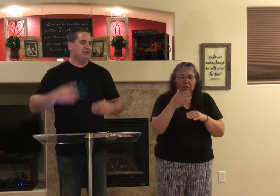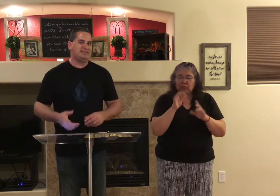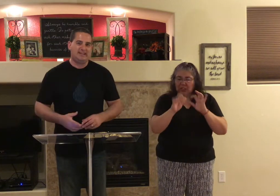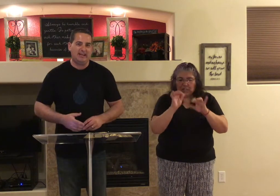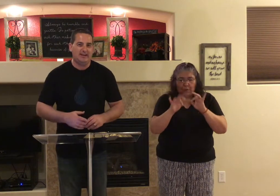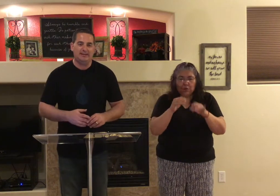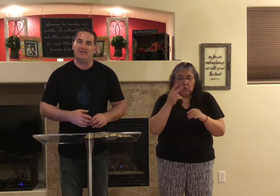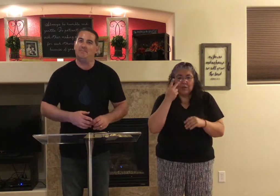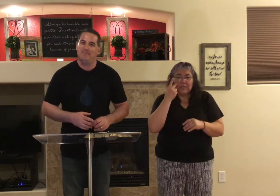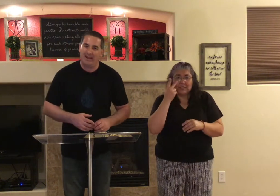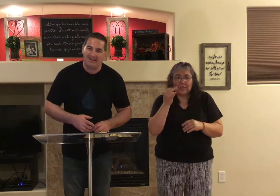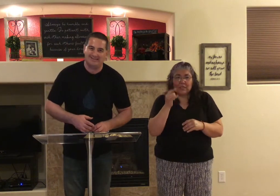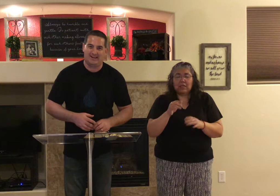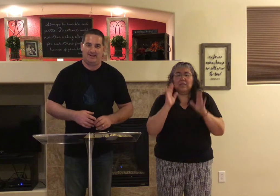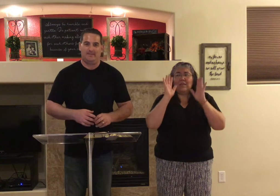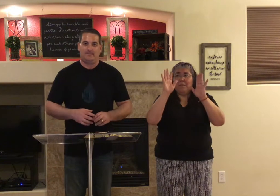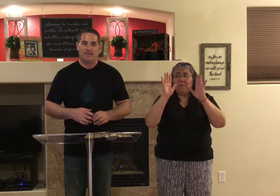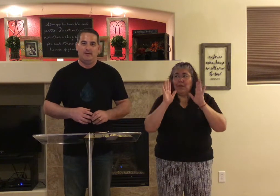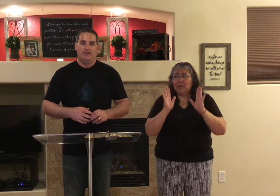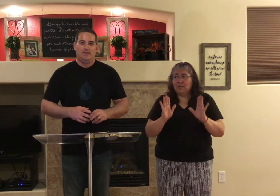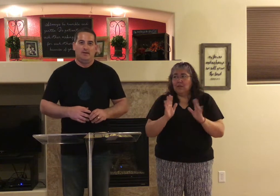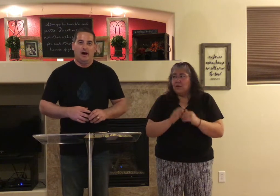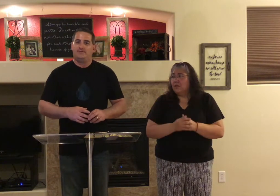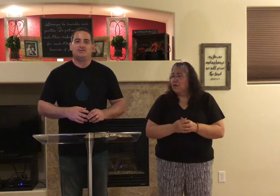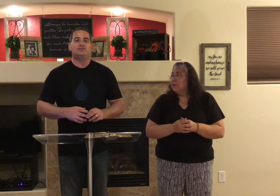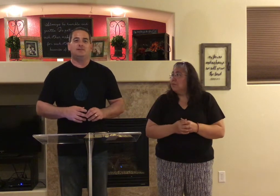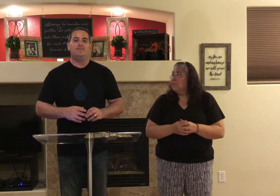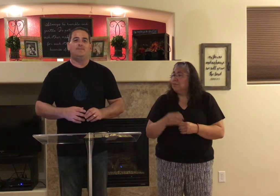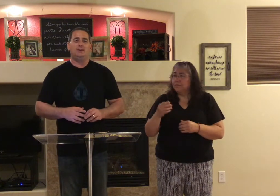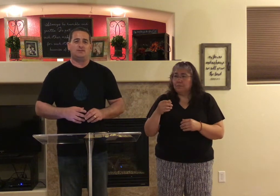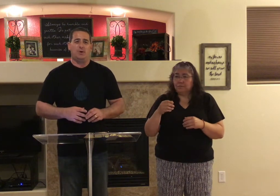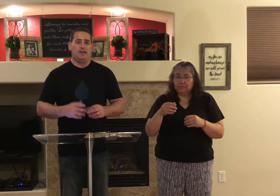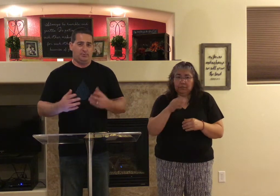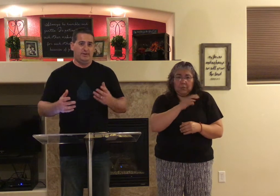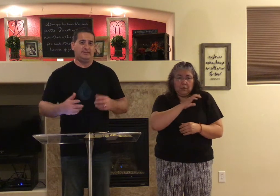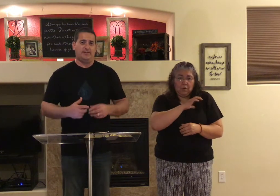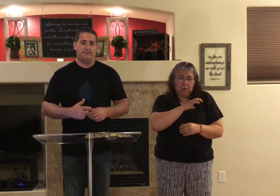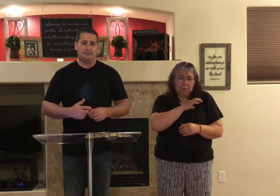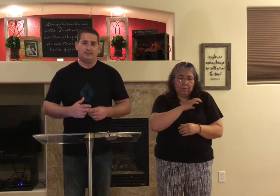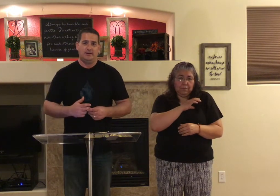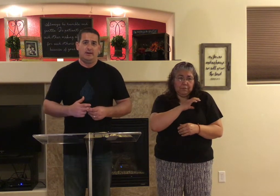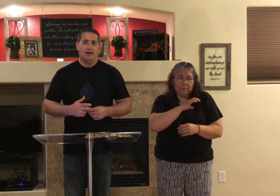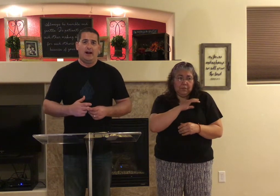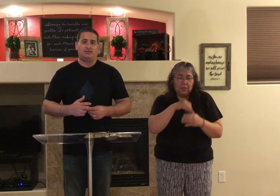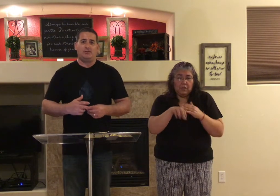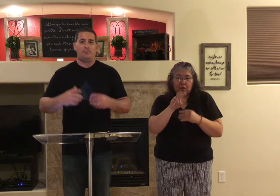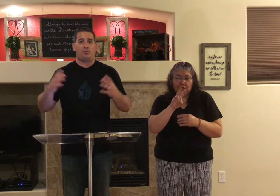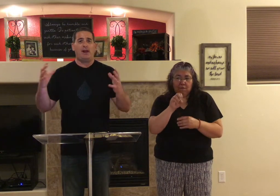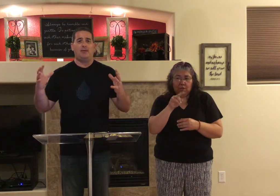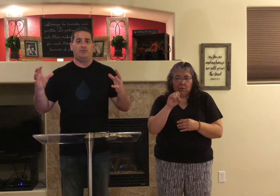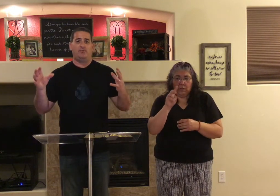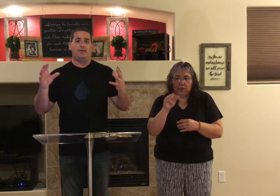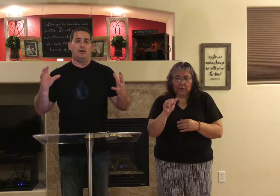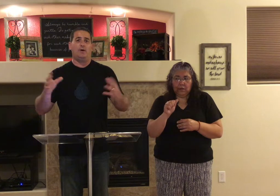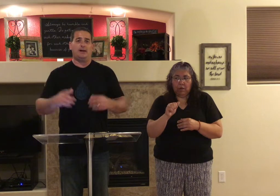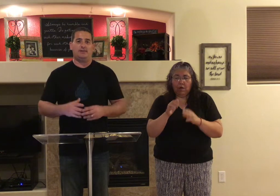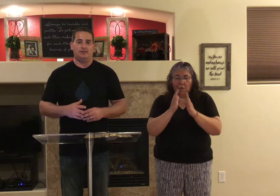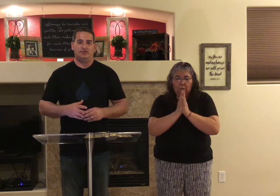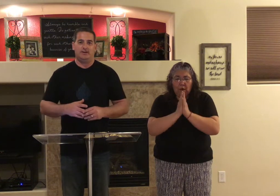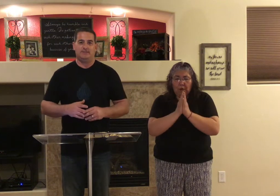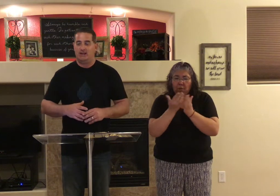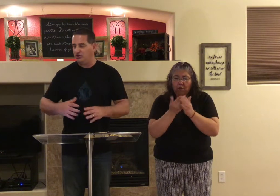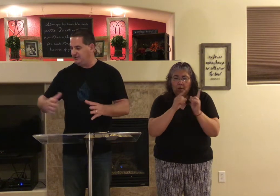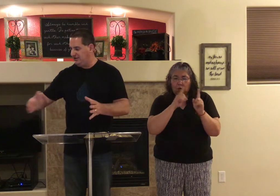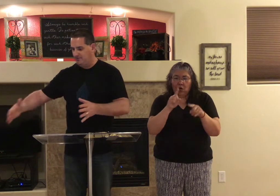it in, you'll see it. It's amazing. Officers in Venezuela, police officers, are actually praying before they go out